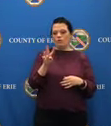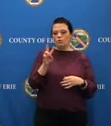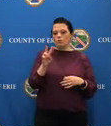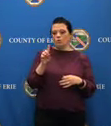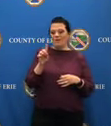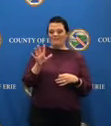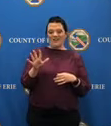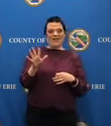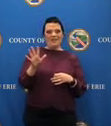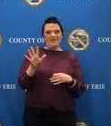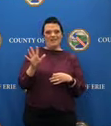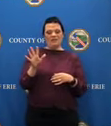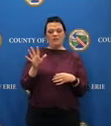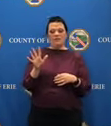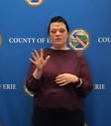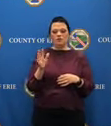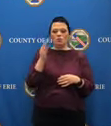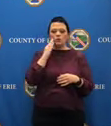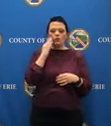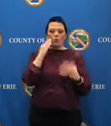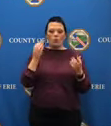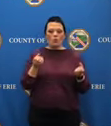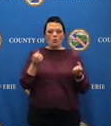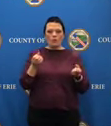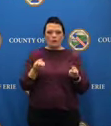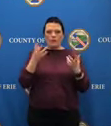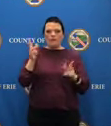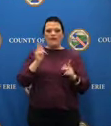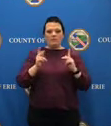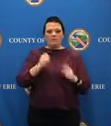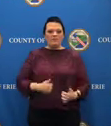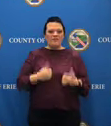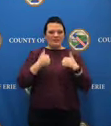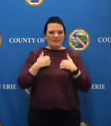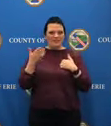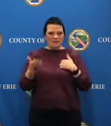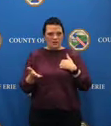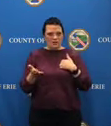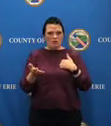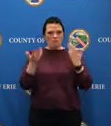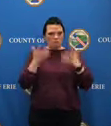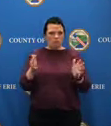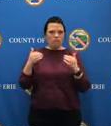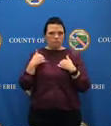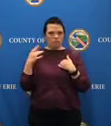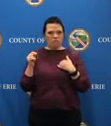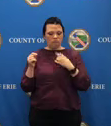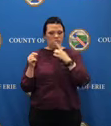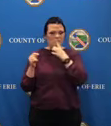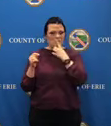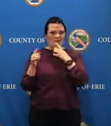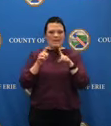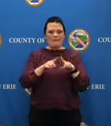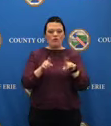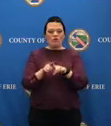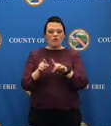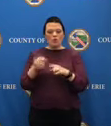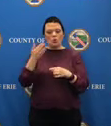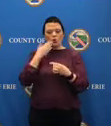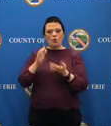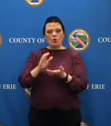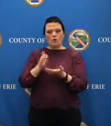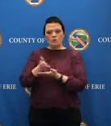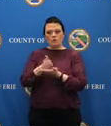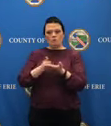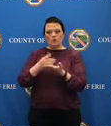14215, we know that there are a number of individuals that are residents of that community who have it, but also a good portion of those appear to